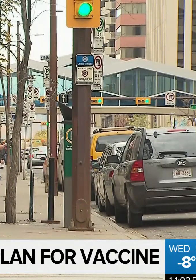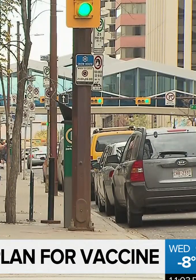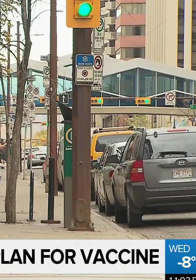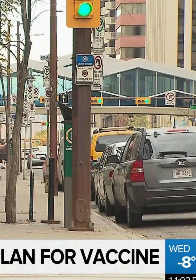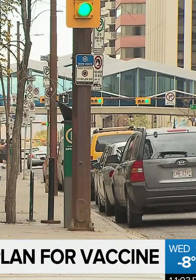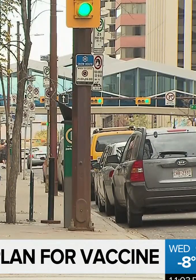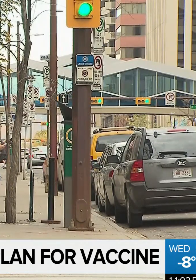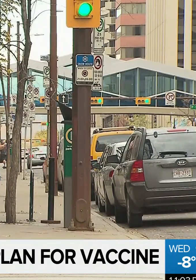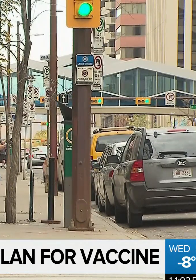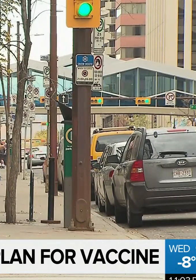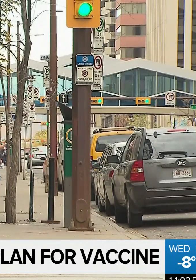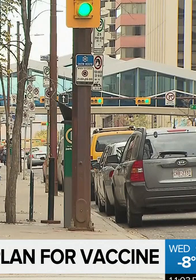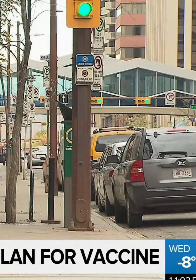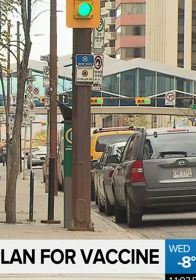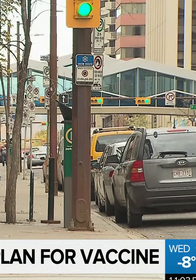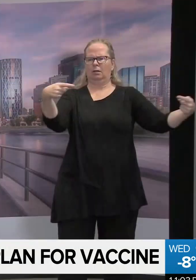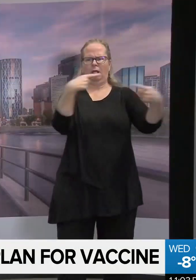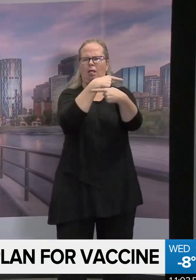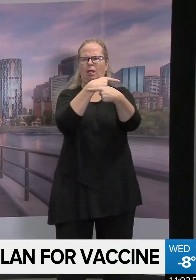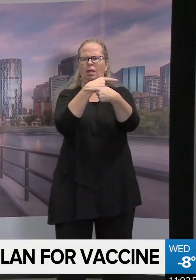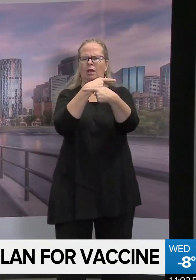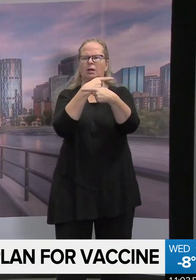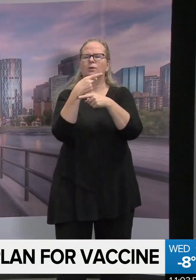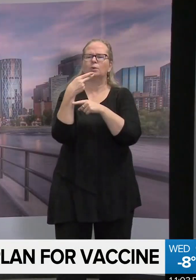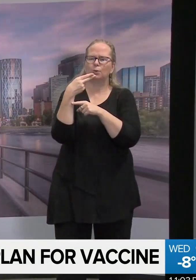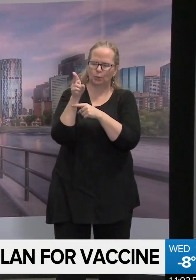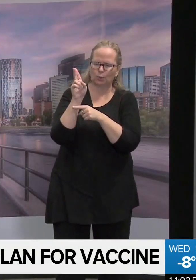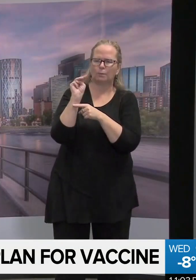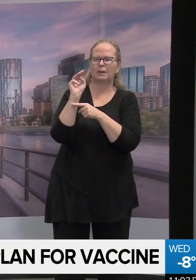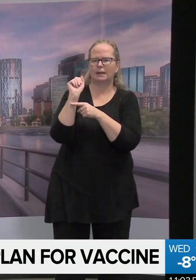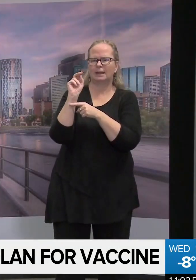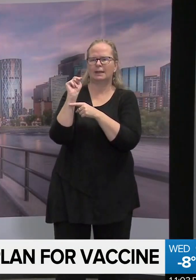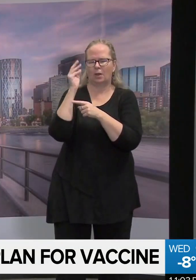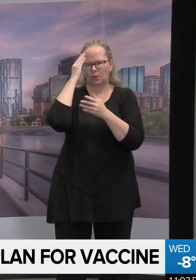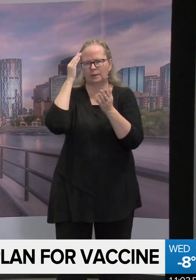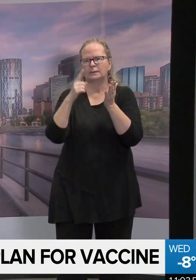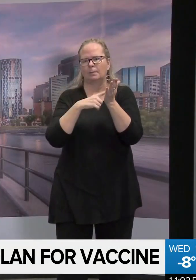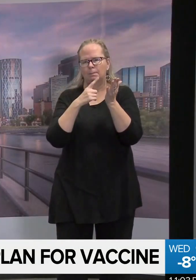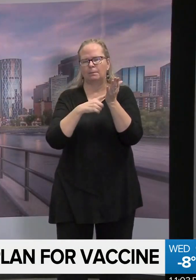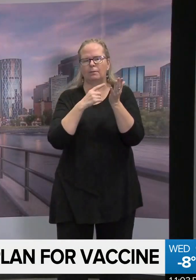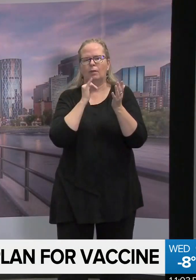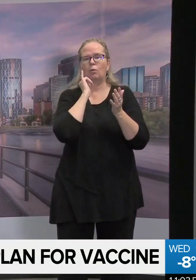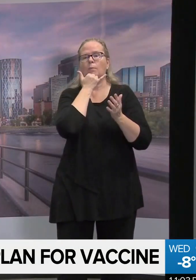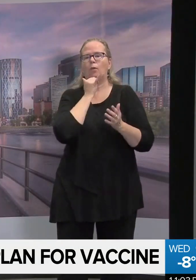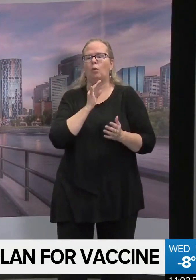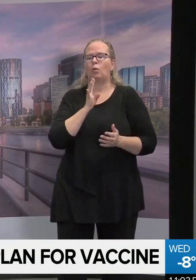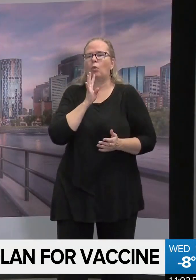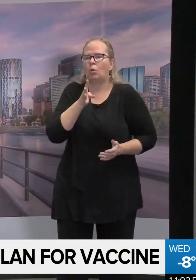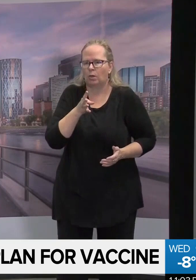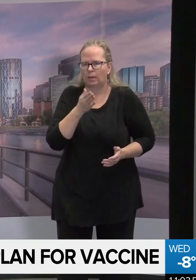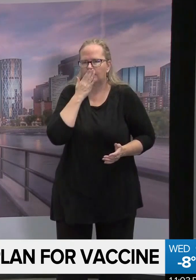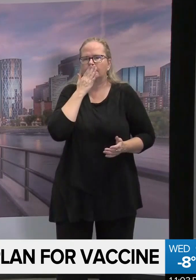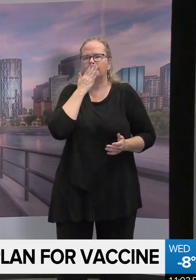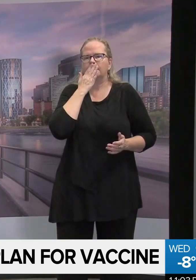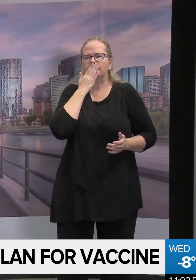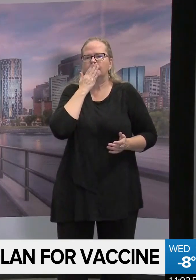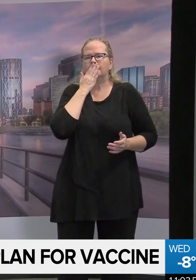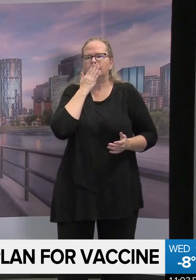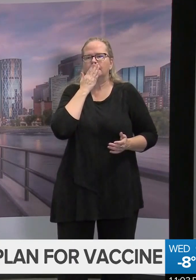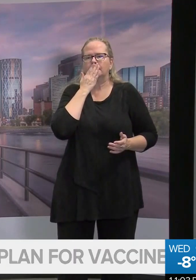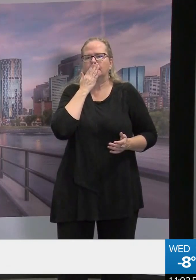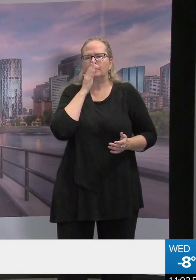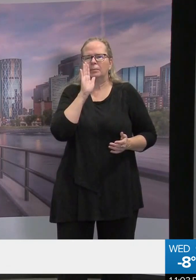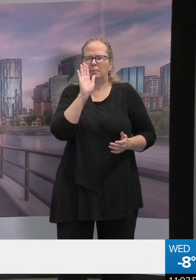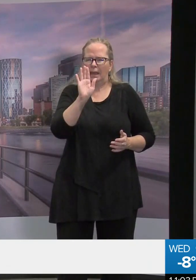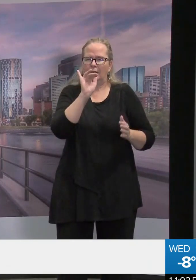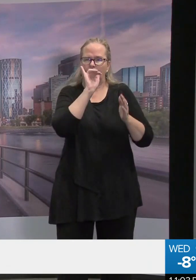Meanwhile, the mayor says he would have liked to have seen these restrictions come quicker, but he's not interested in pointing fingers. I don't really have time